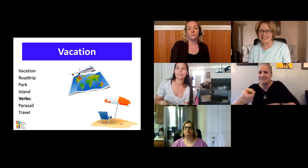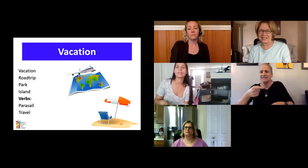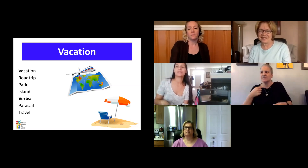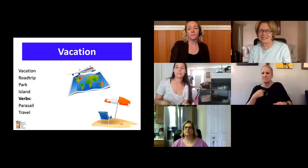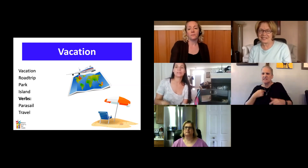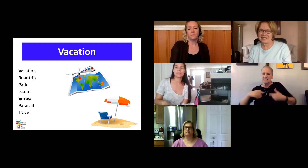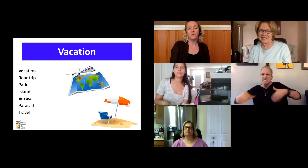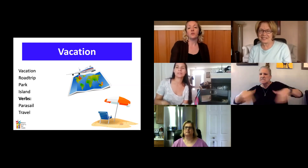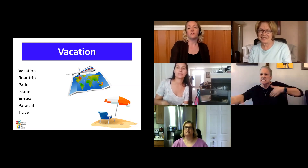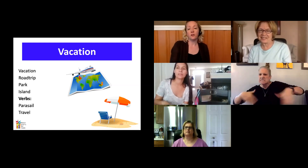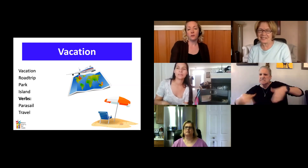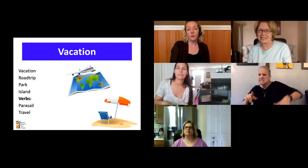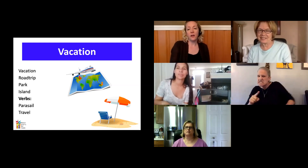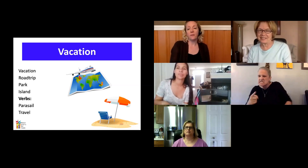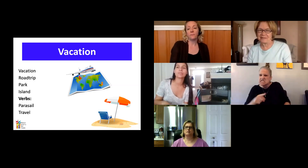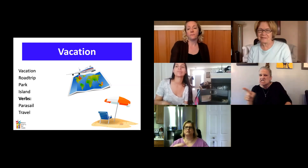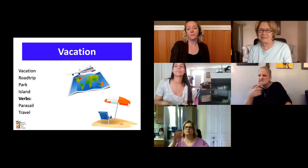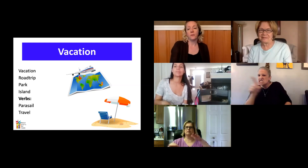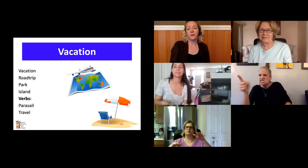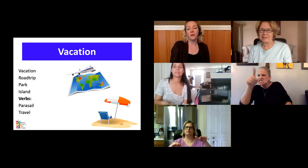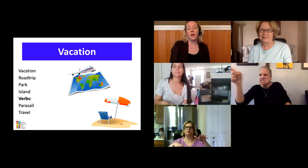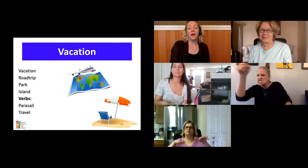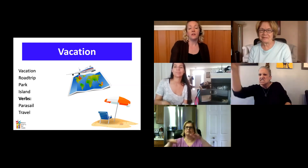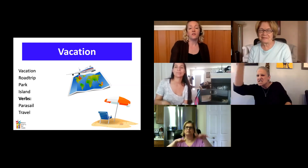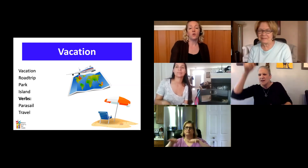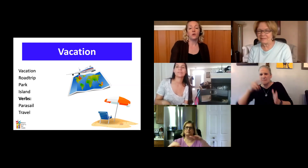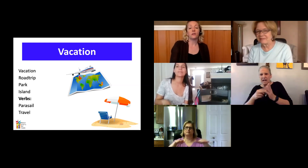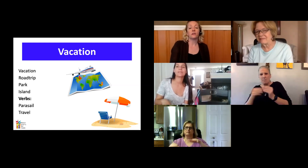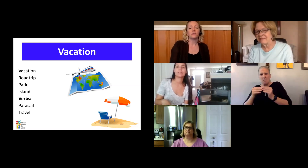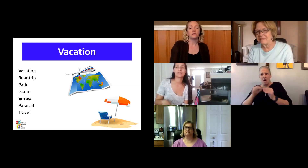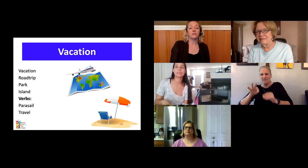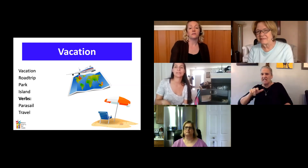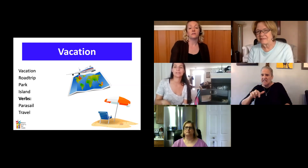You can finger spell that. And then, of course,